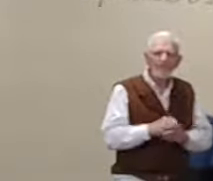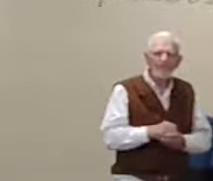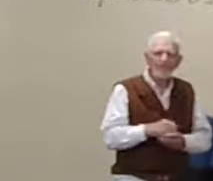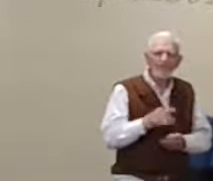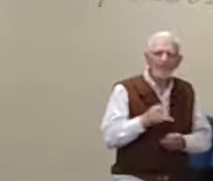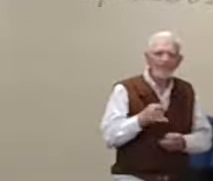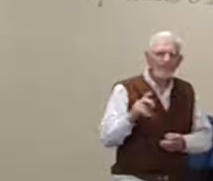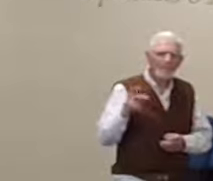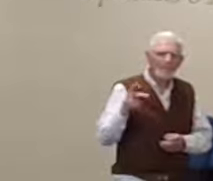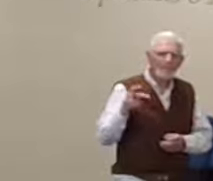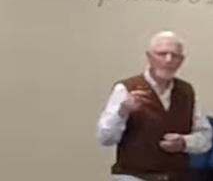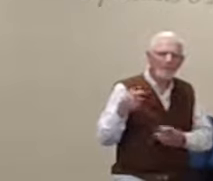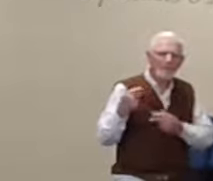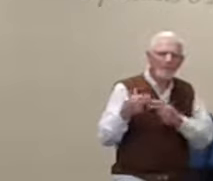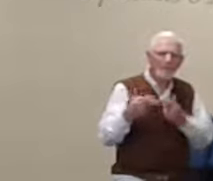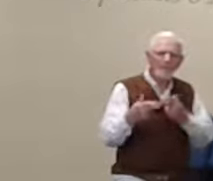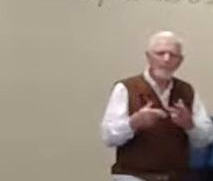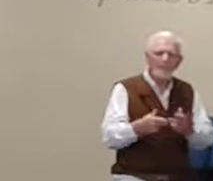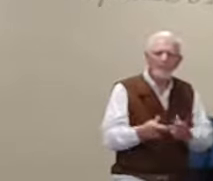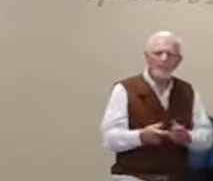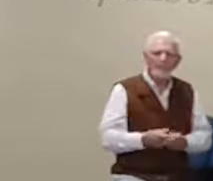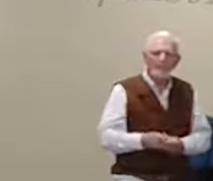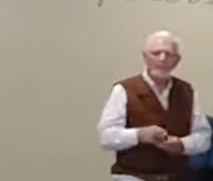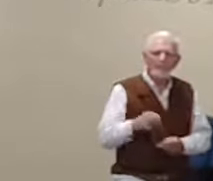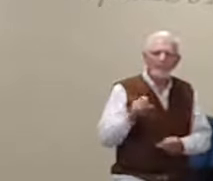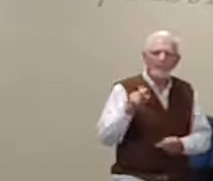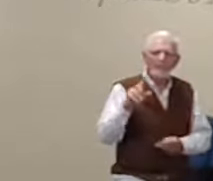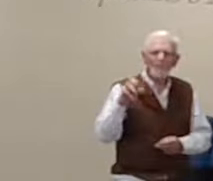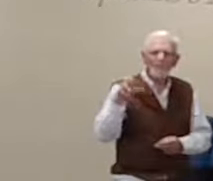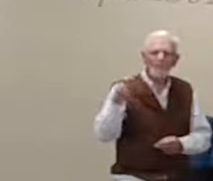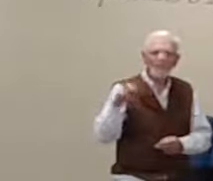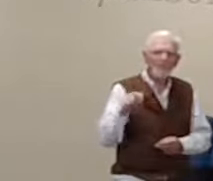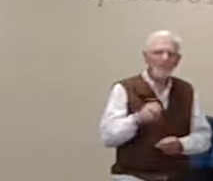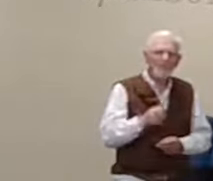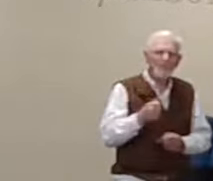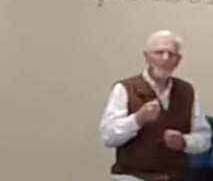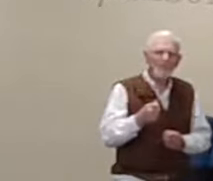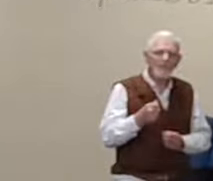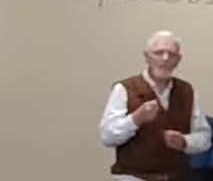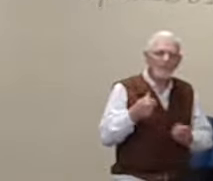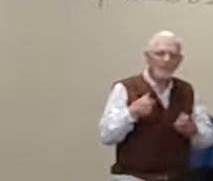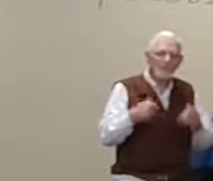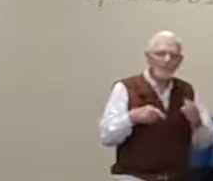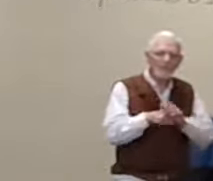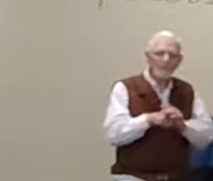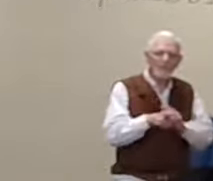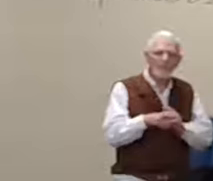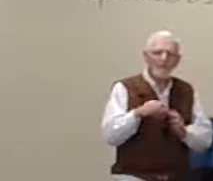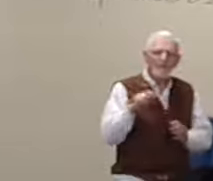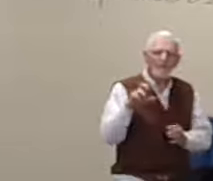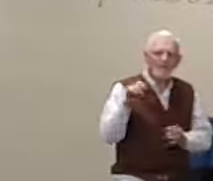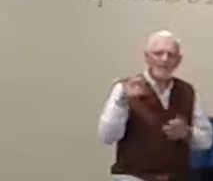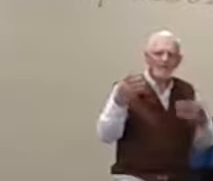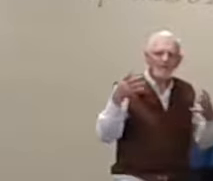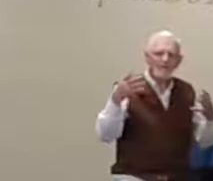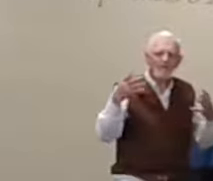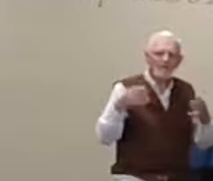If you're second generation, Solomon didn't have to kill any Goliaths. They were already all